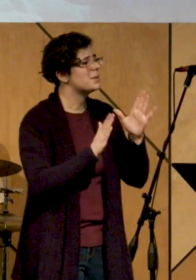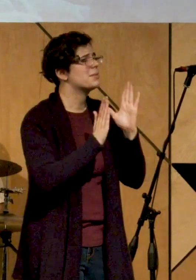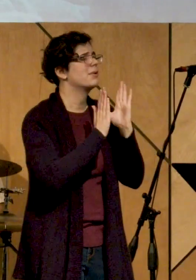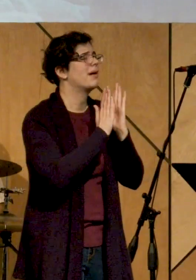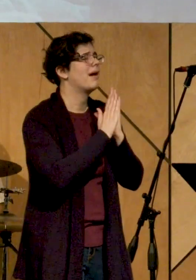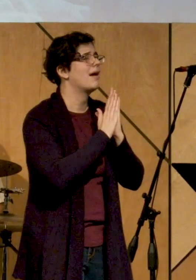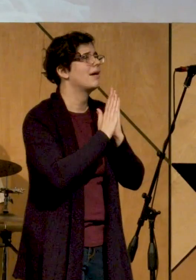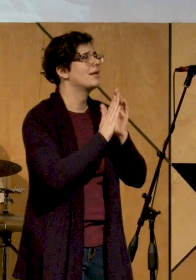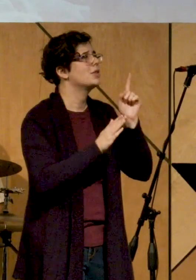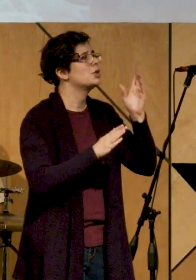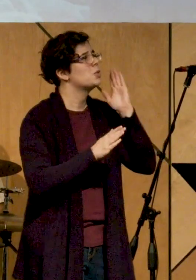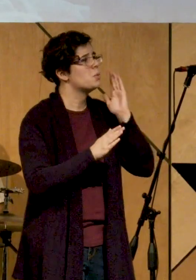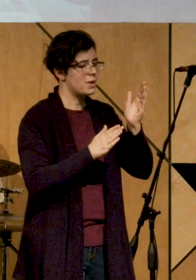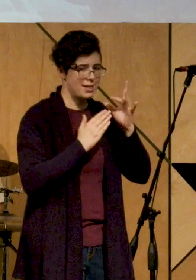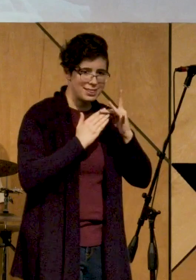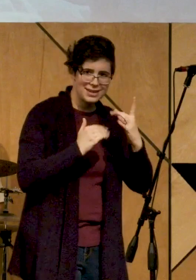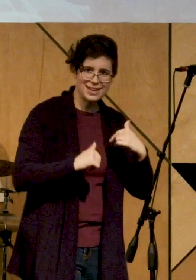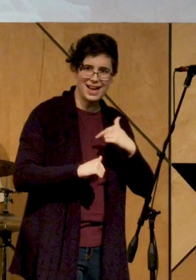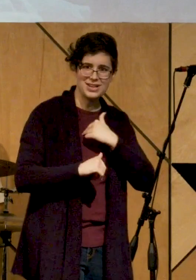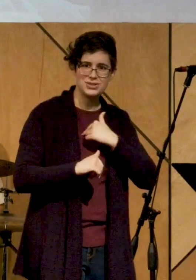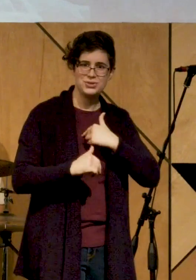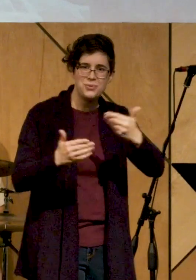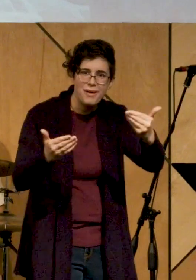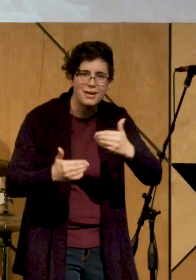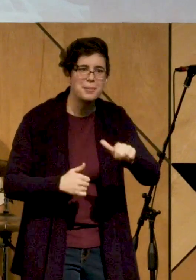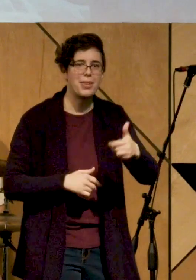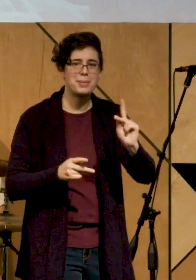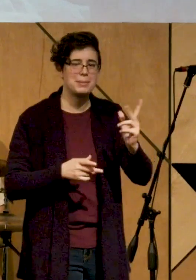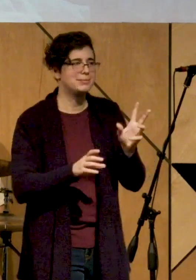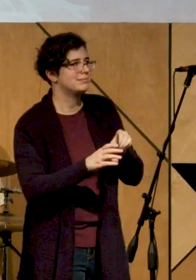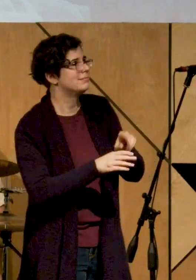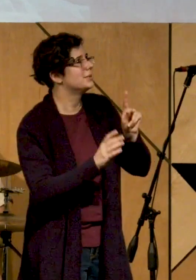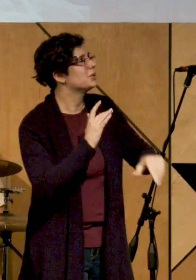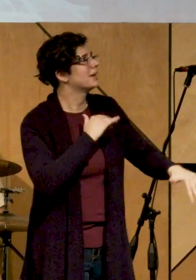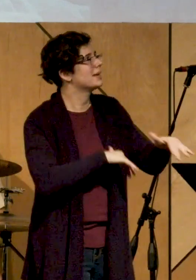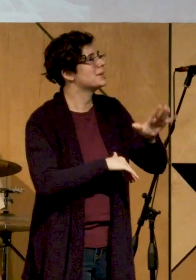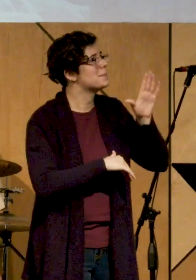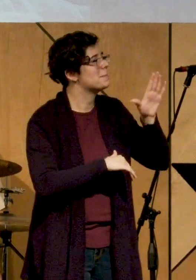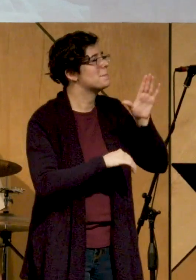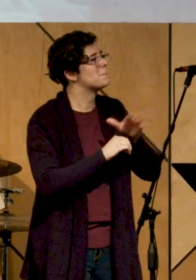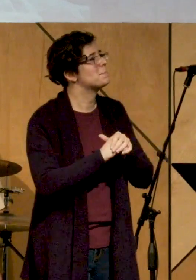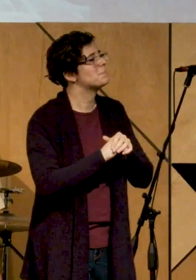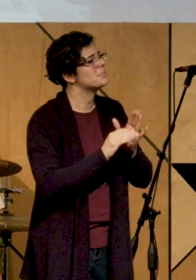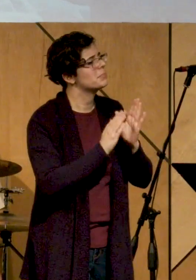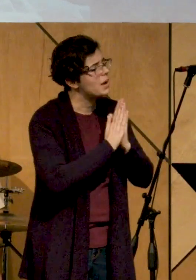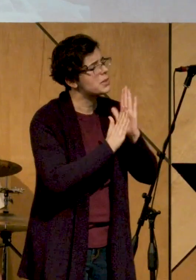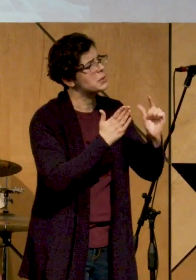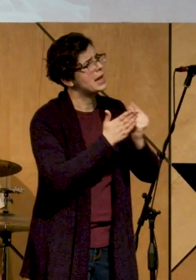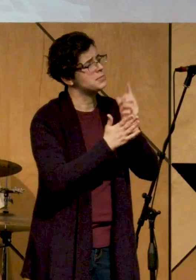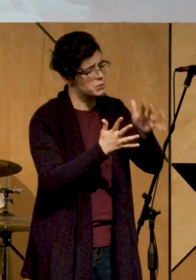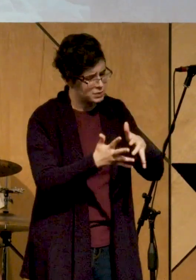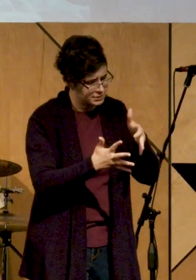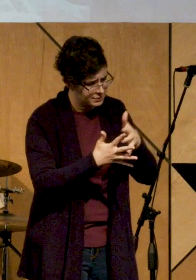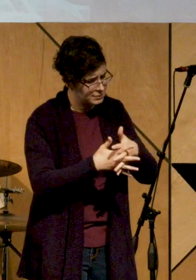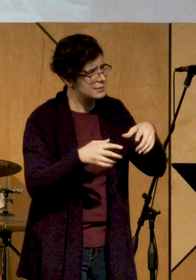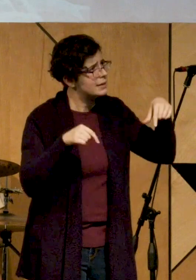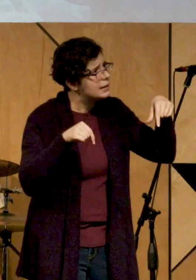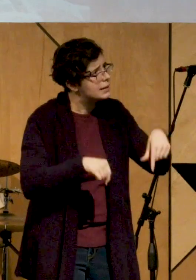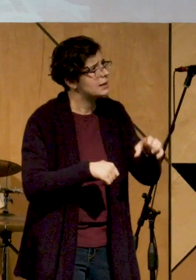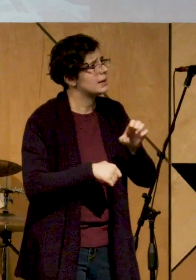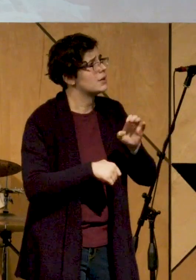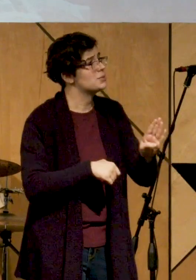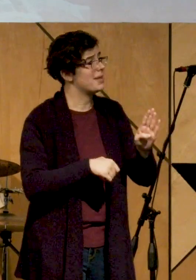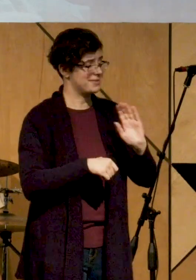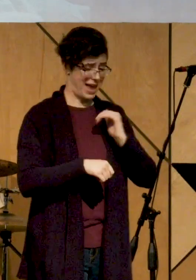invitation even through people like us? Oh God, would your gospel take ground here in Council Bluffs, in